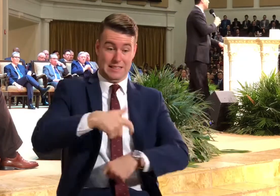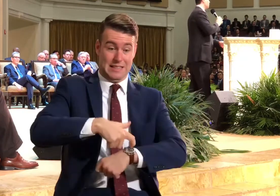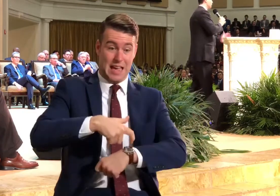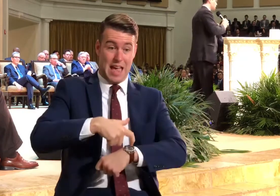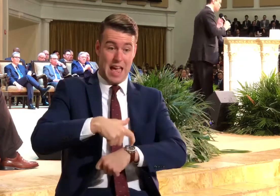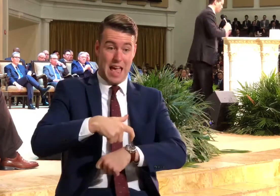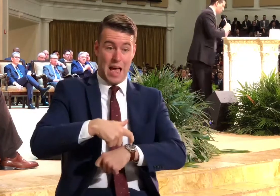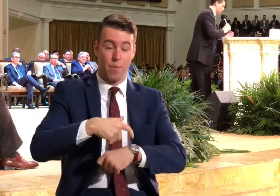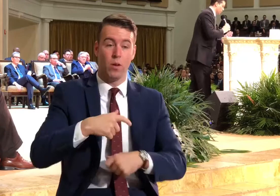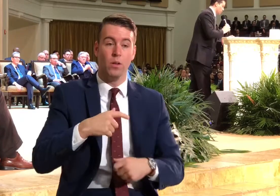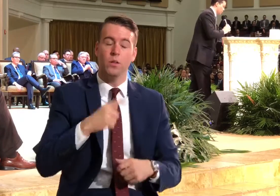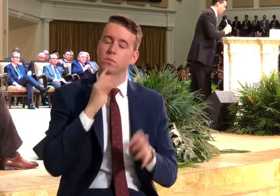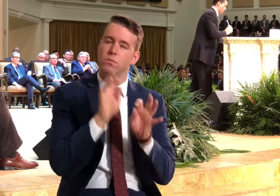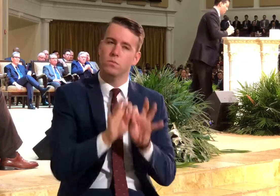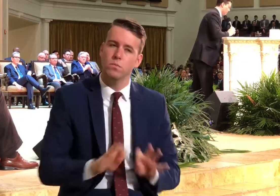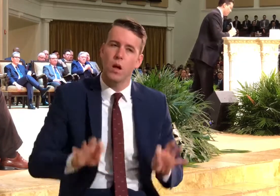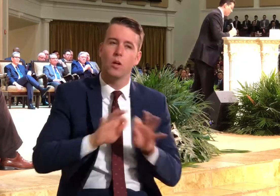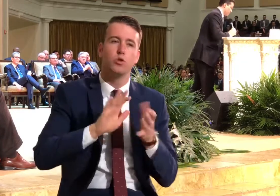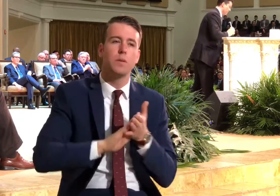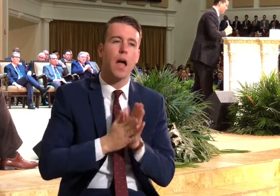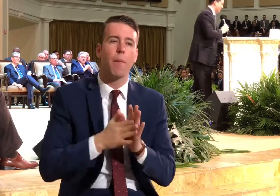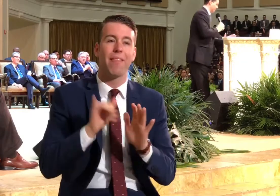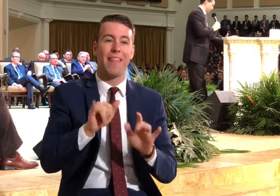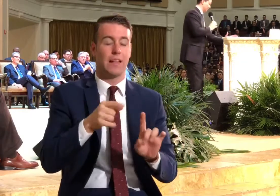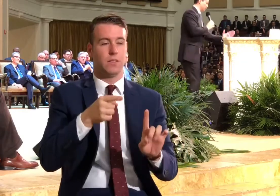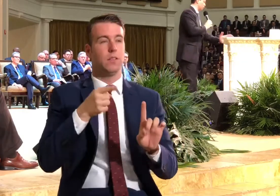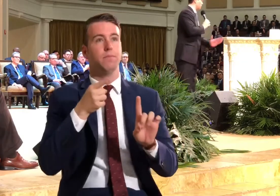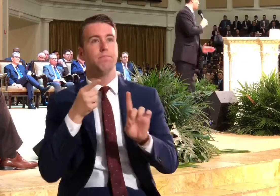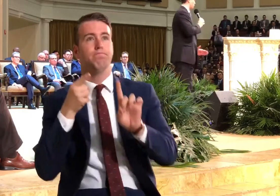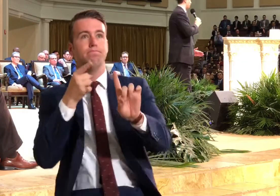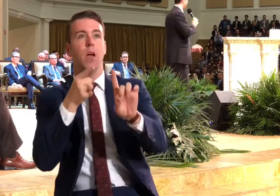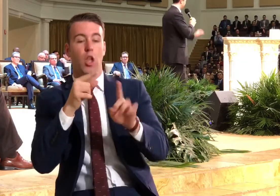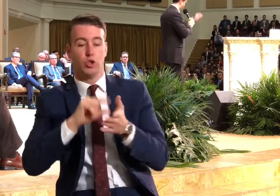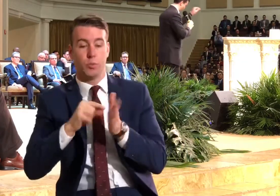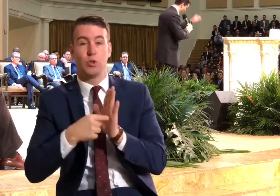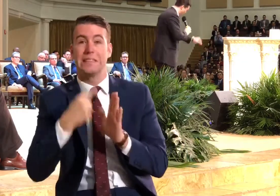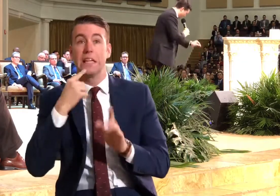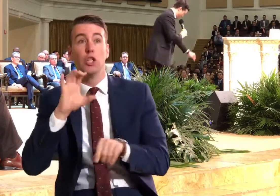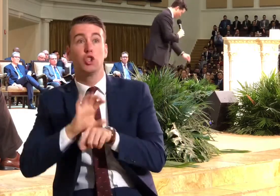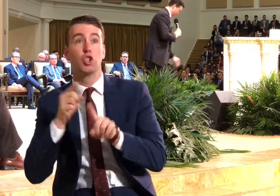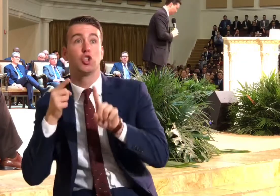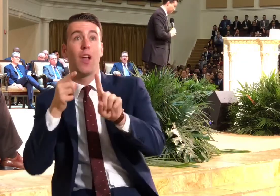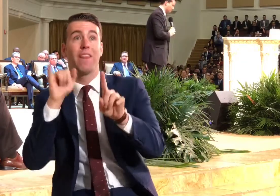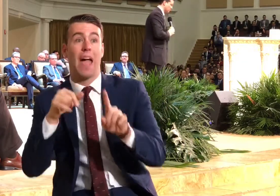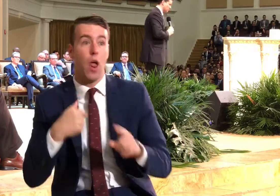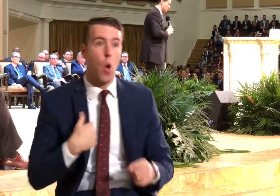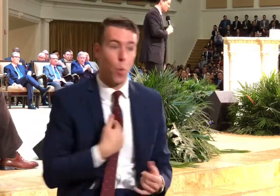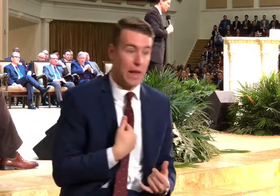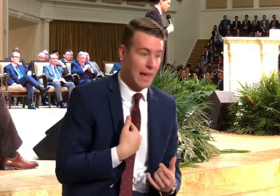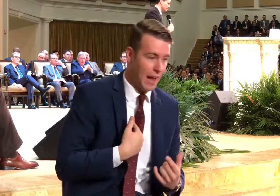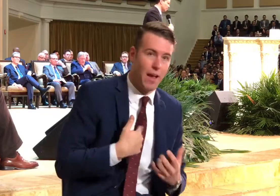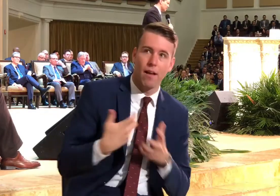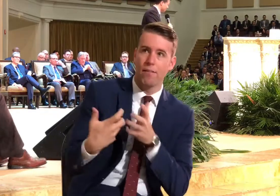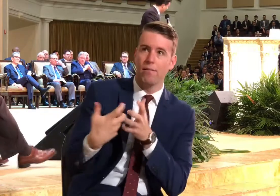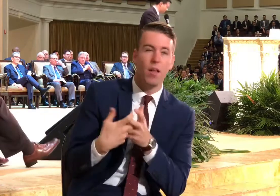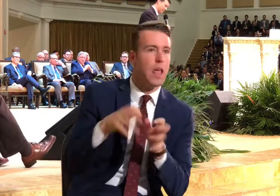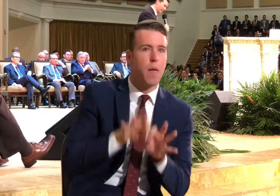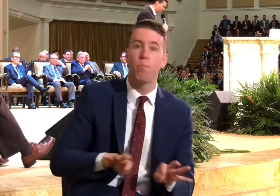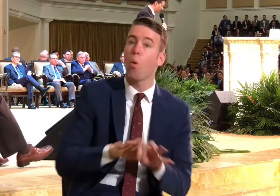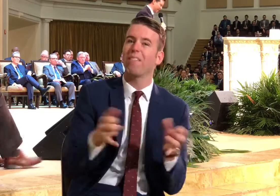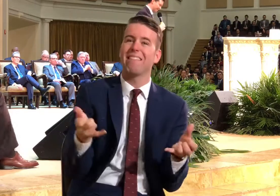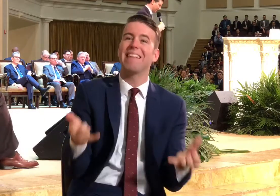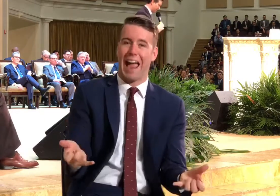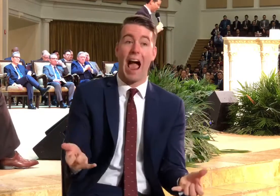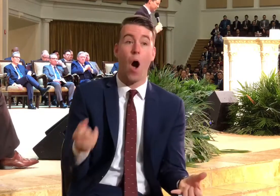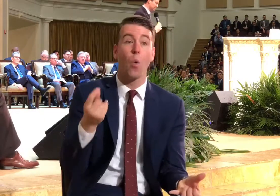what the essential church is in Scripture, that time is right now. It's not